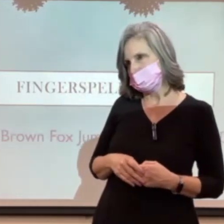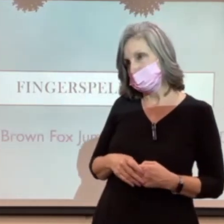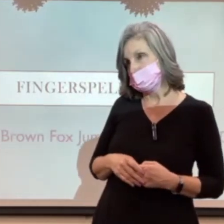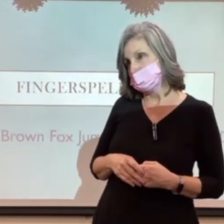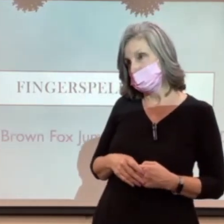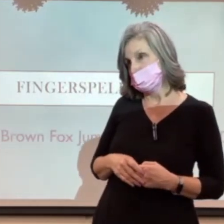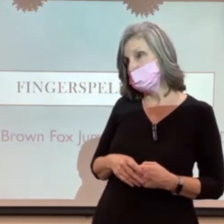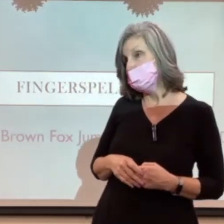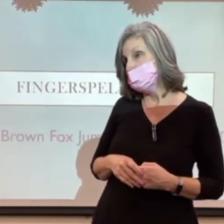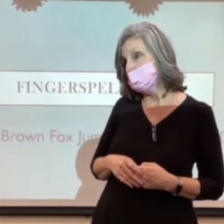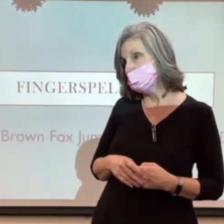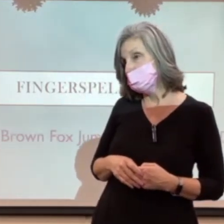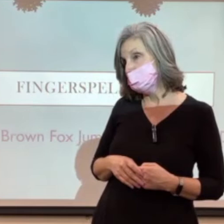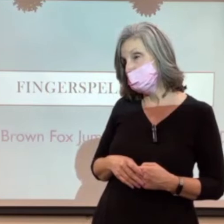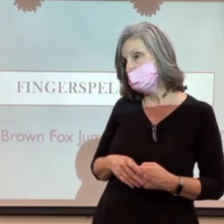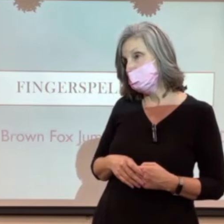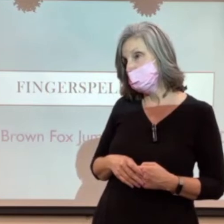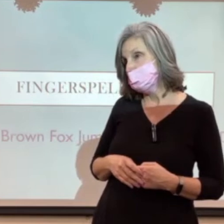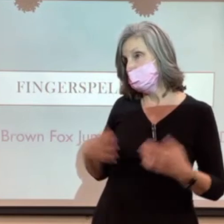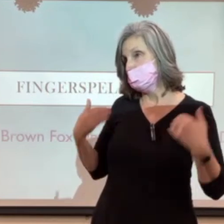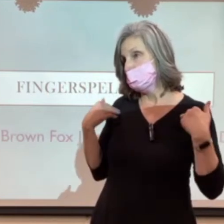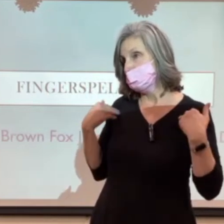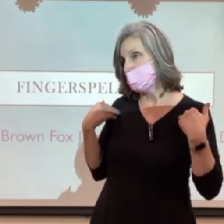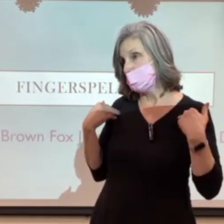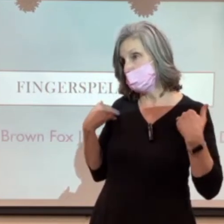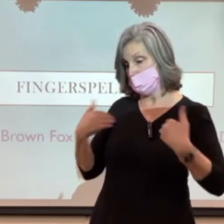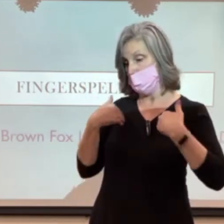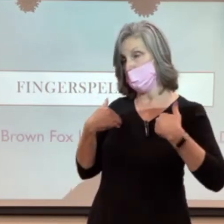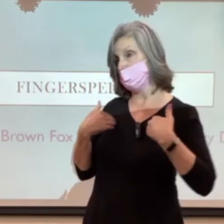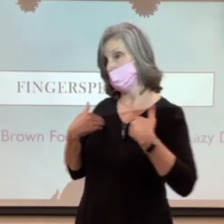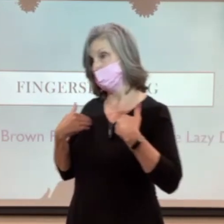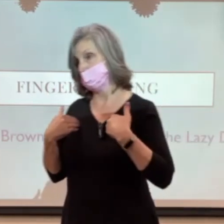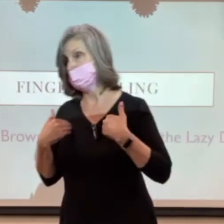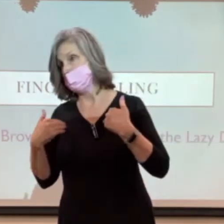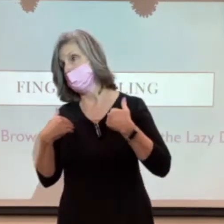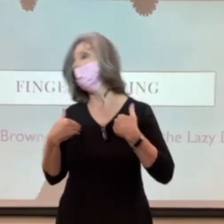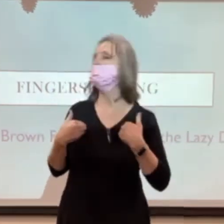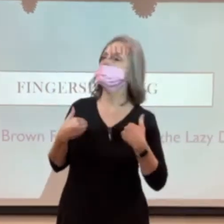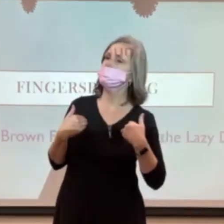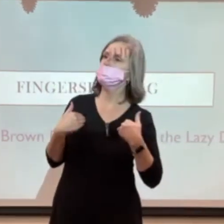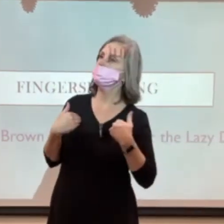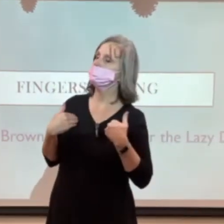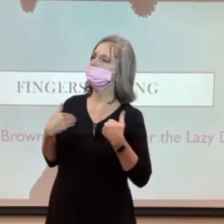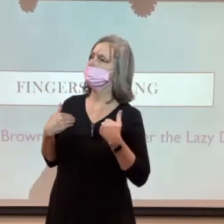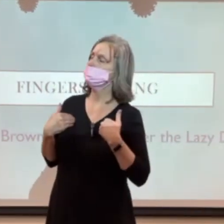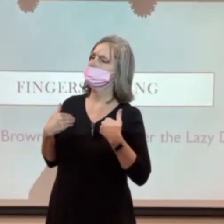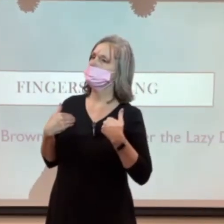What is like this? What is that sign again? This one, have? Yeah. I feel like that